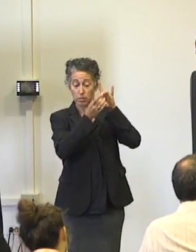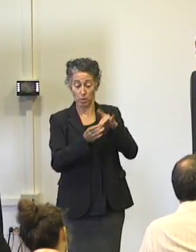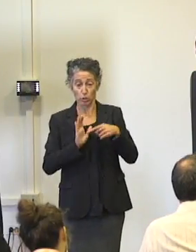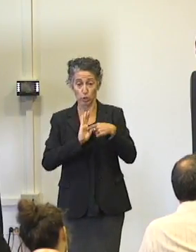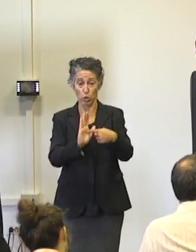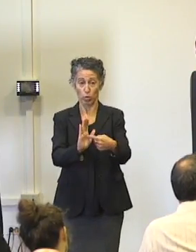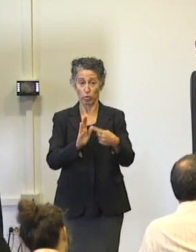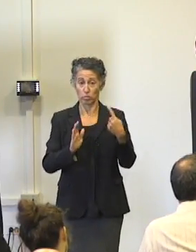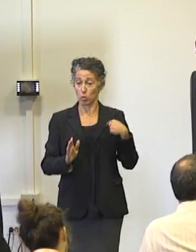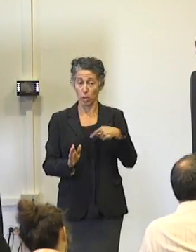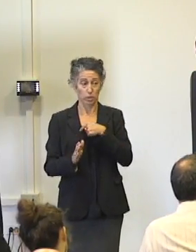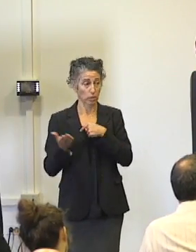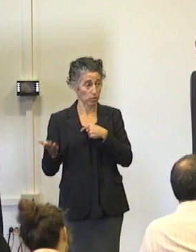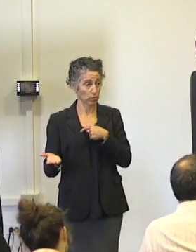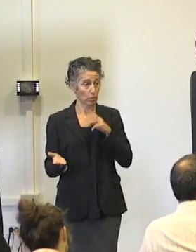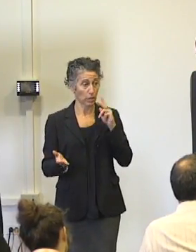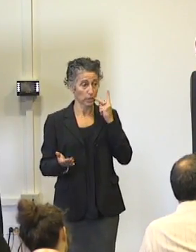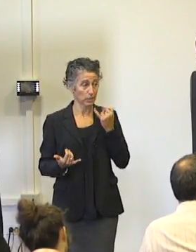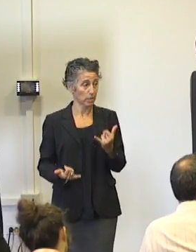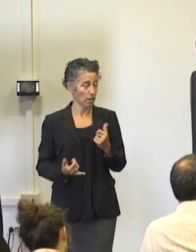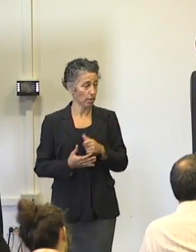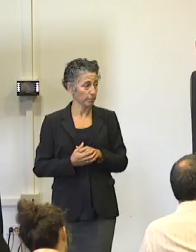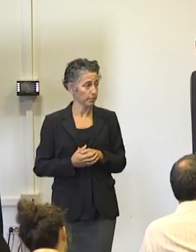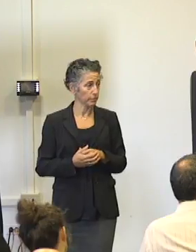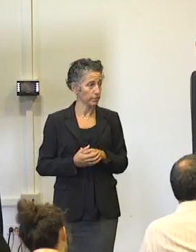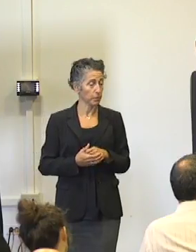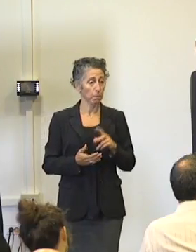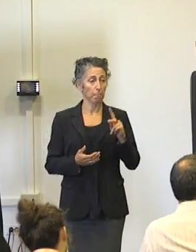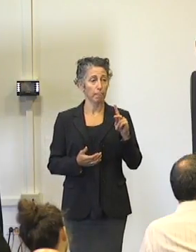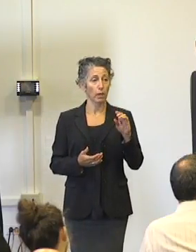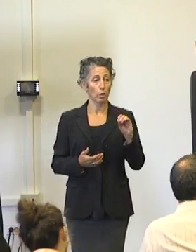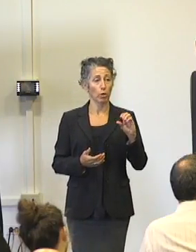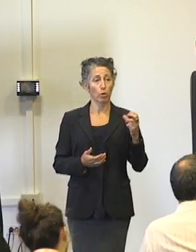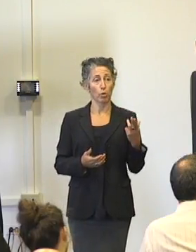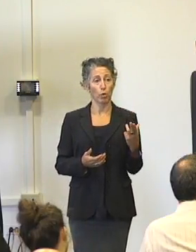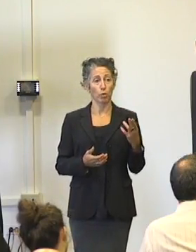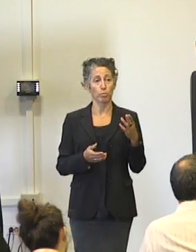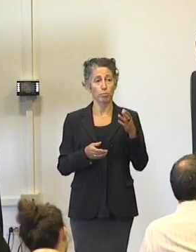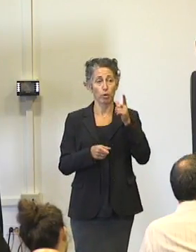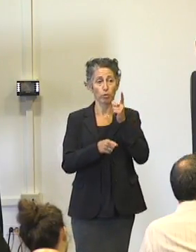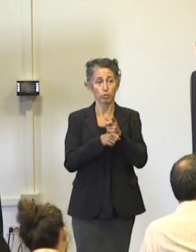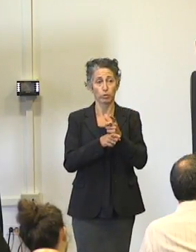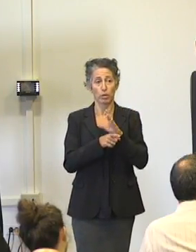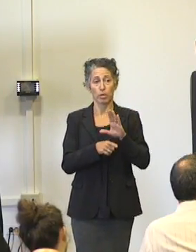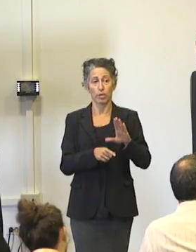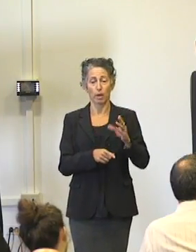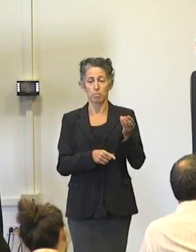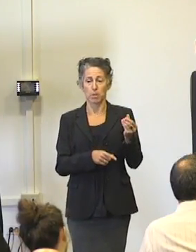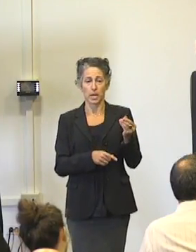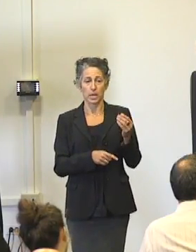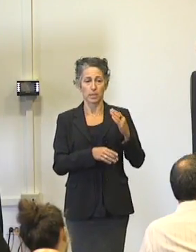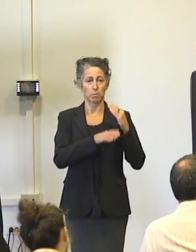bank, bank comment, right? That the Koch brothers piggy bank is closed to the Republicans until they pass